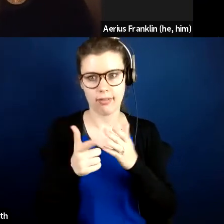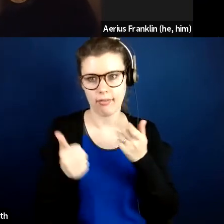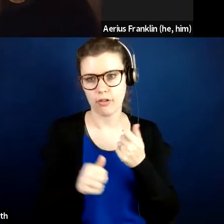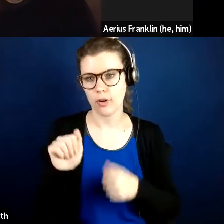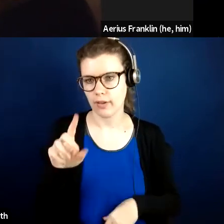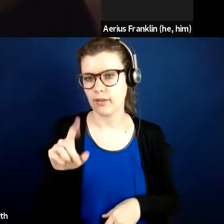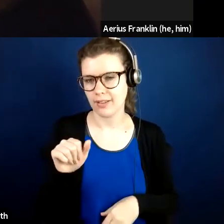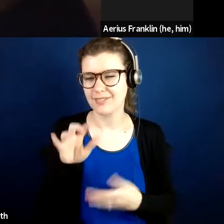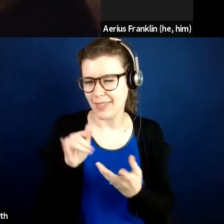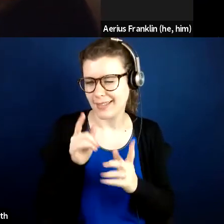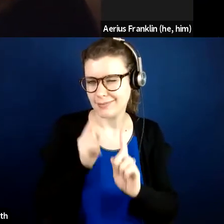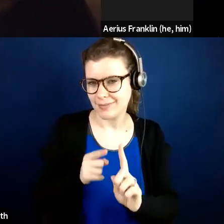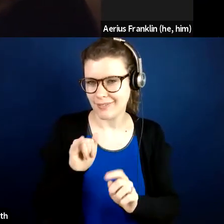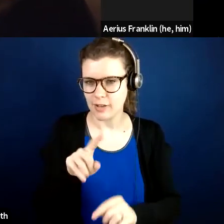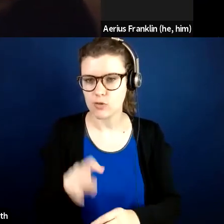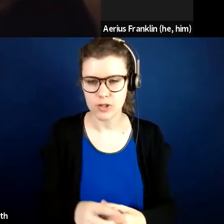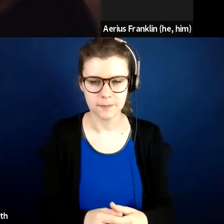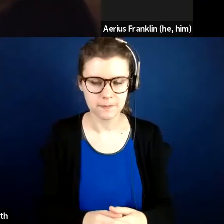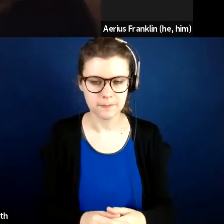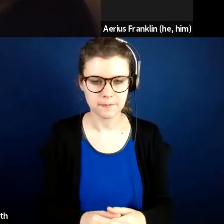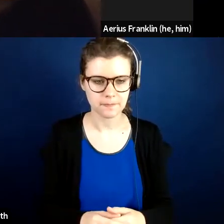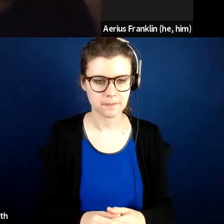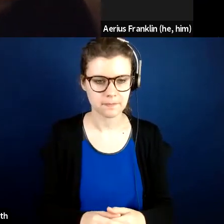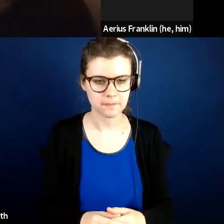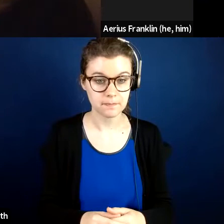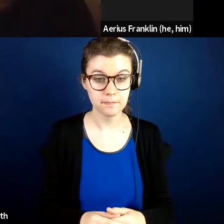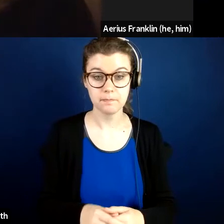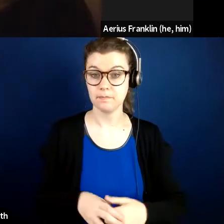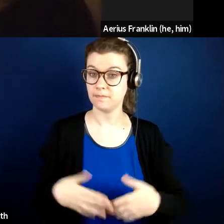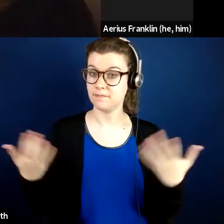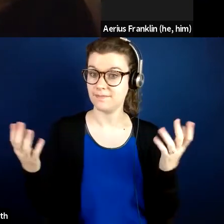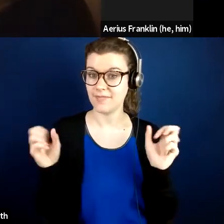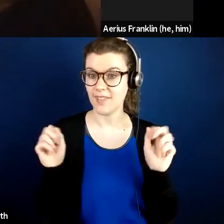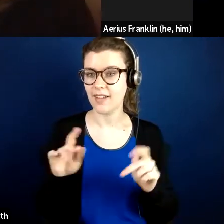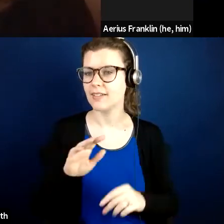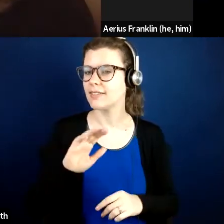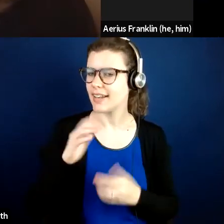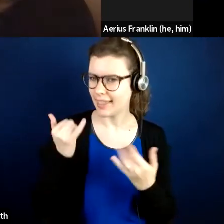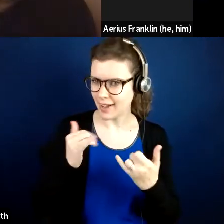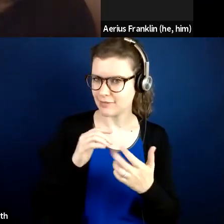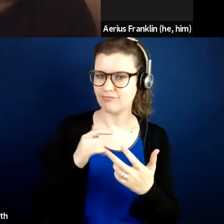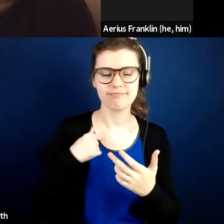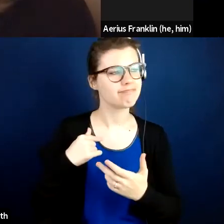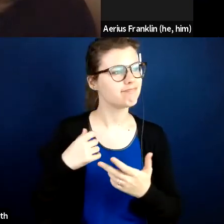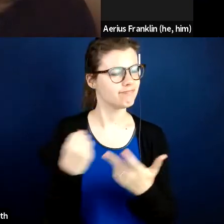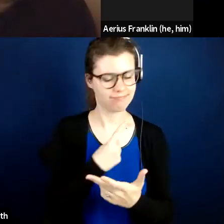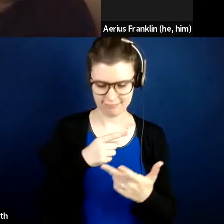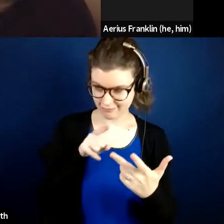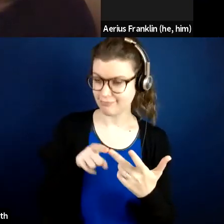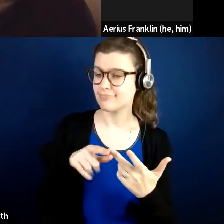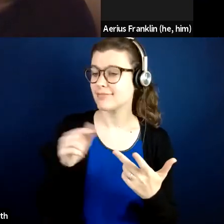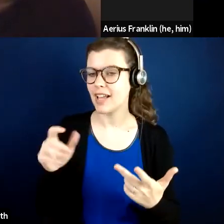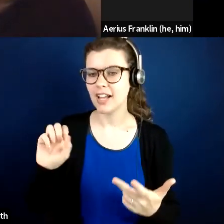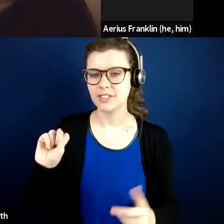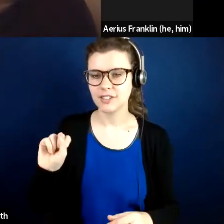we were going with that questions. So just for the heck of it, Shika, I'm going to let you pick the next category. There are two